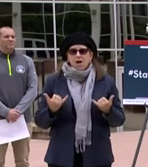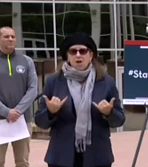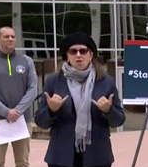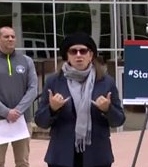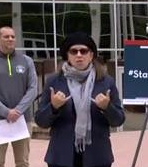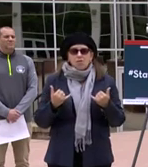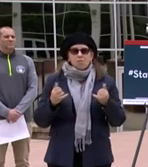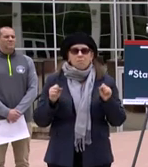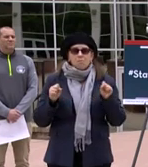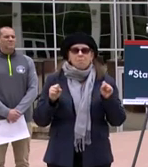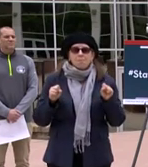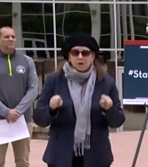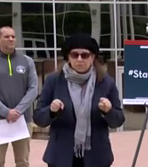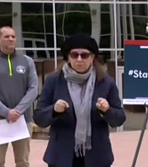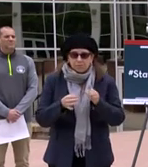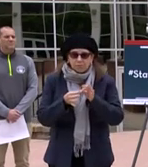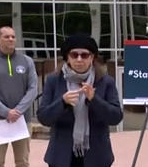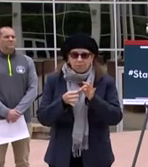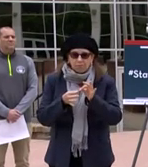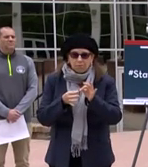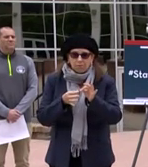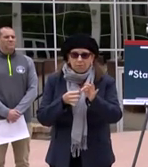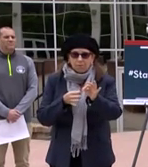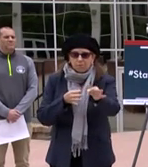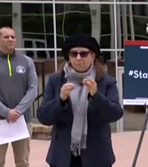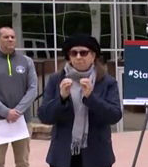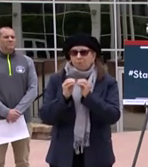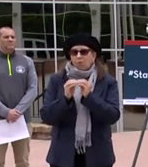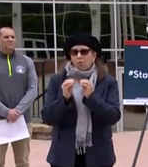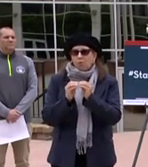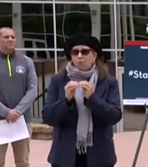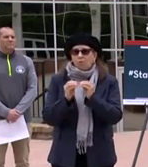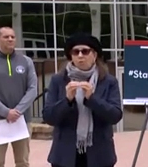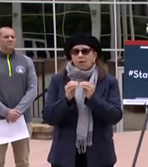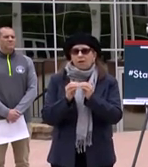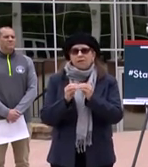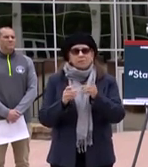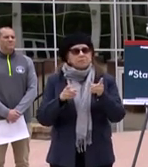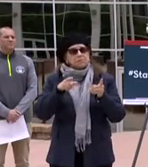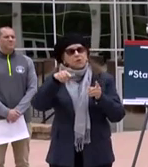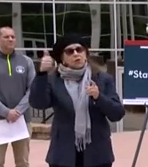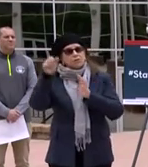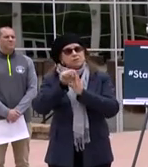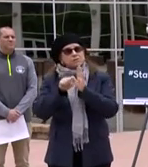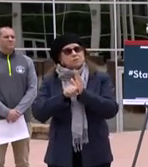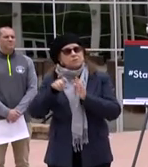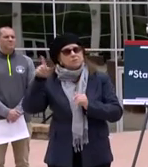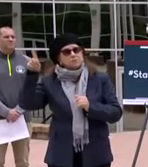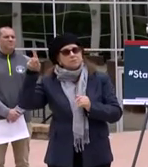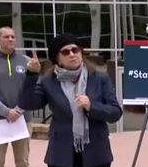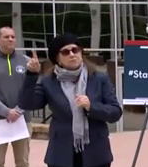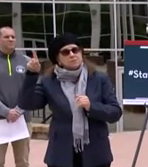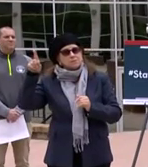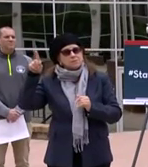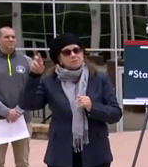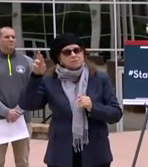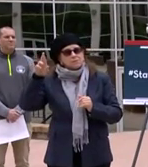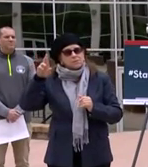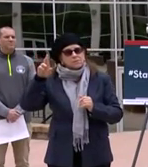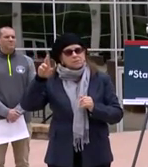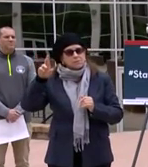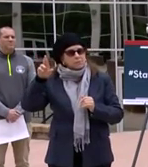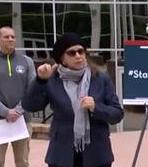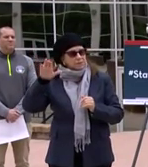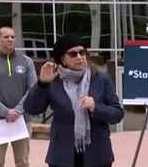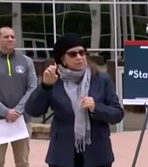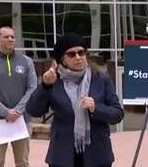we get racial data on the coronavirus cases? We're seeing other jurisdictions start to release or push for that. I told you what we are releasing. Age groups,